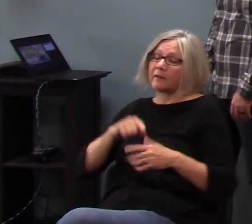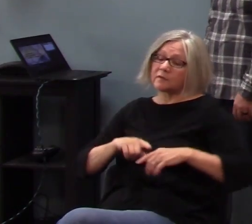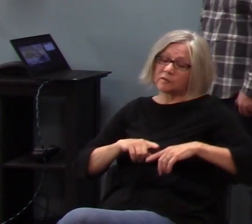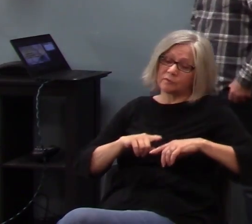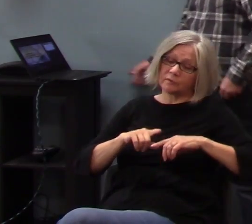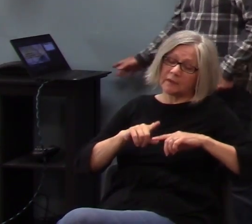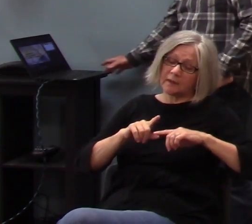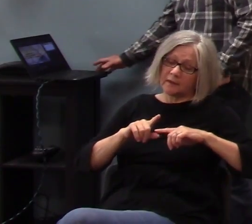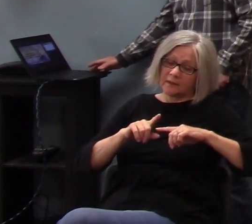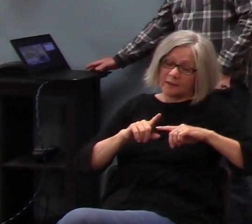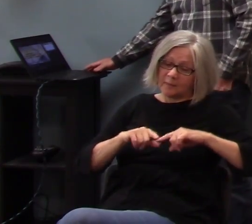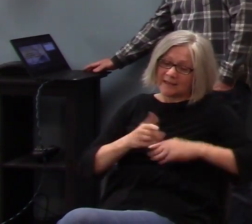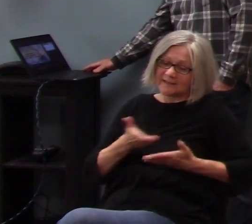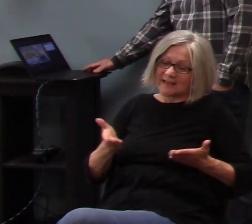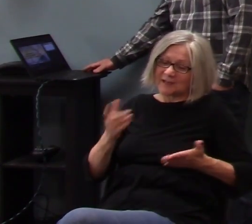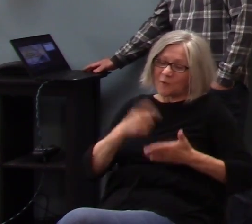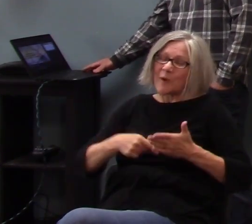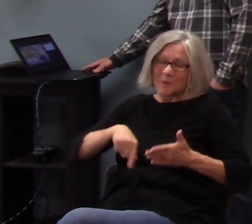what we hope is true.